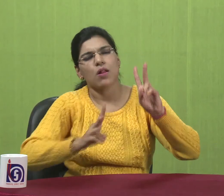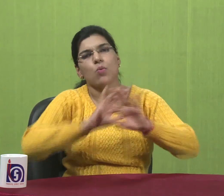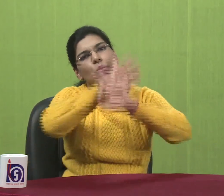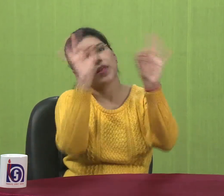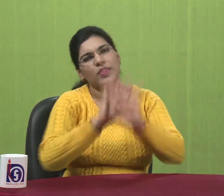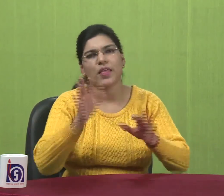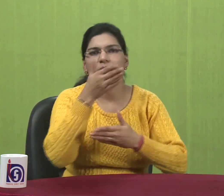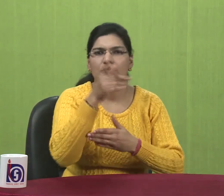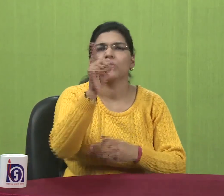etc.